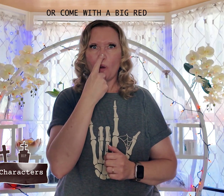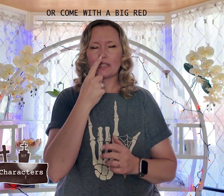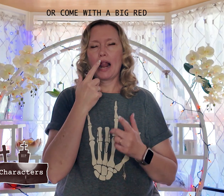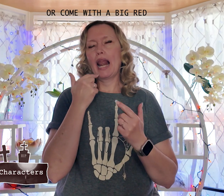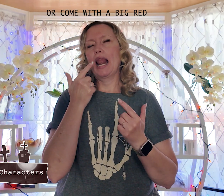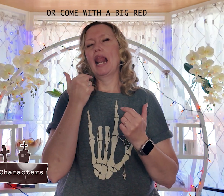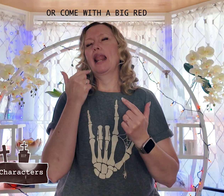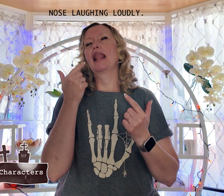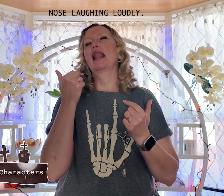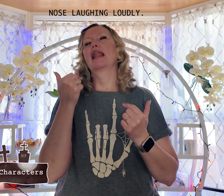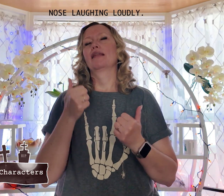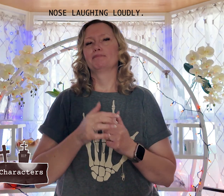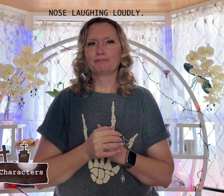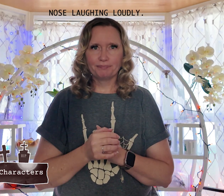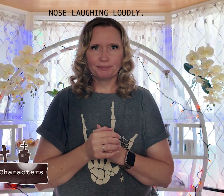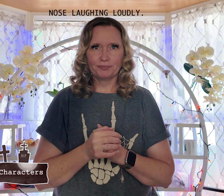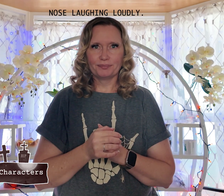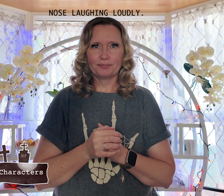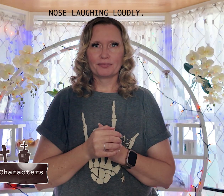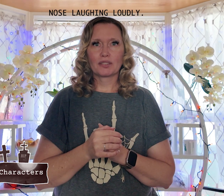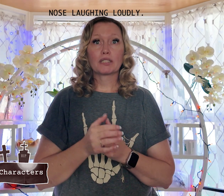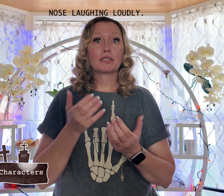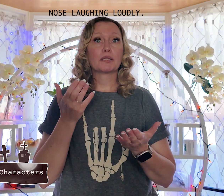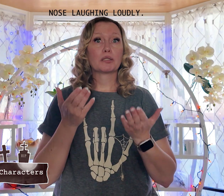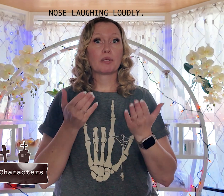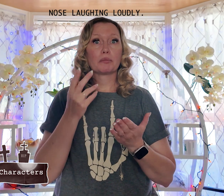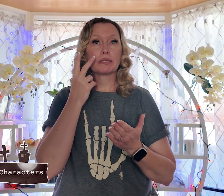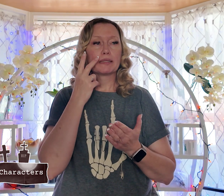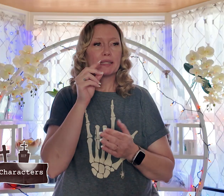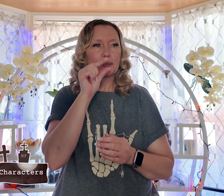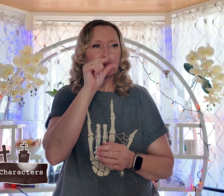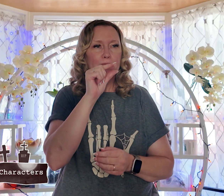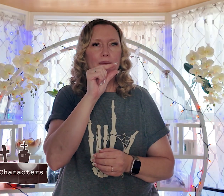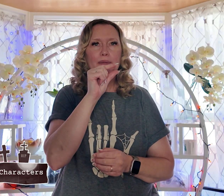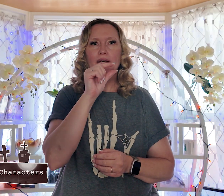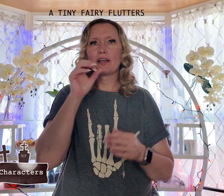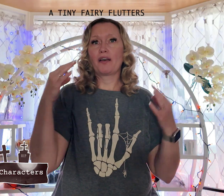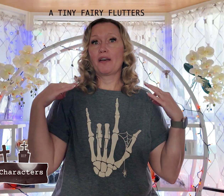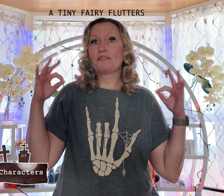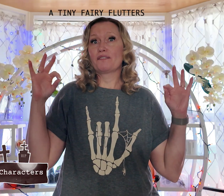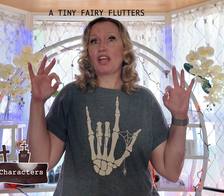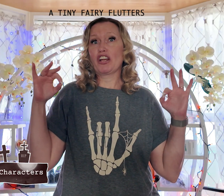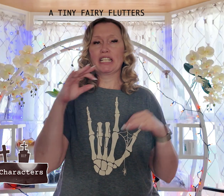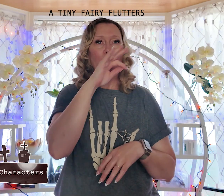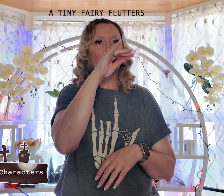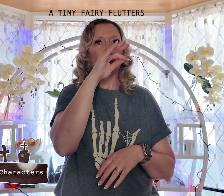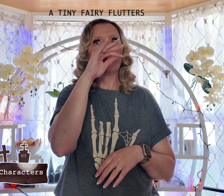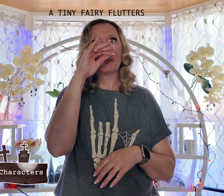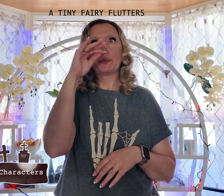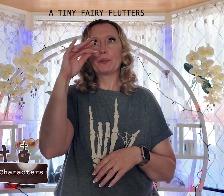a big red nose laughing loudly. A tiny fairy